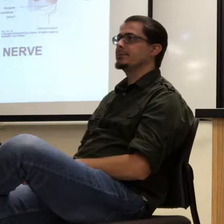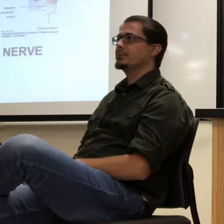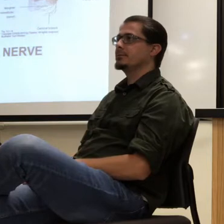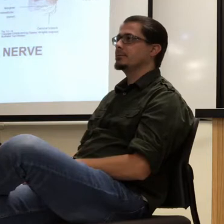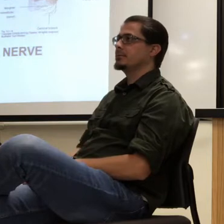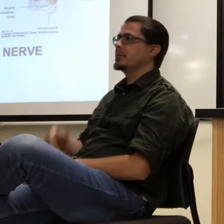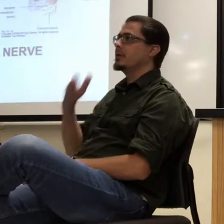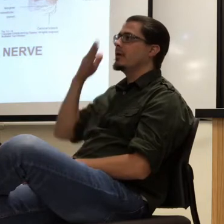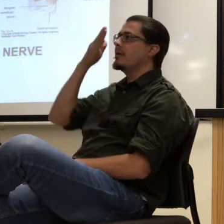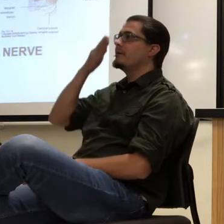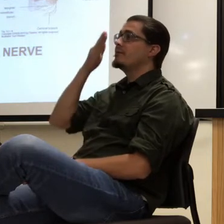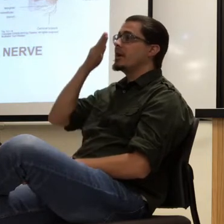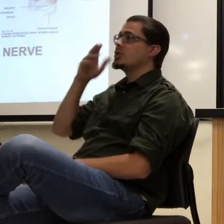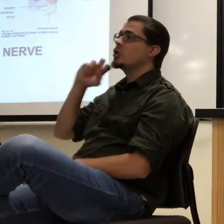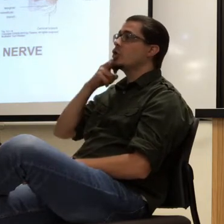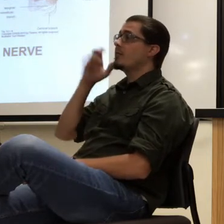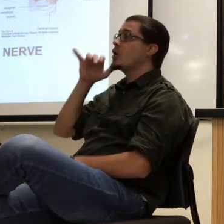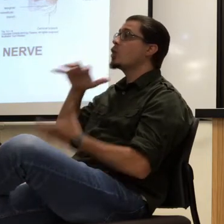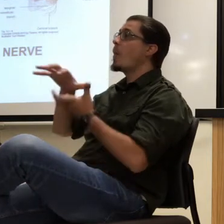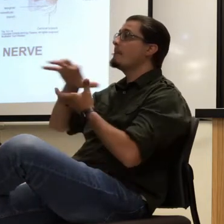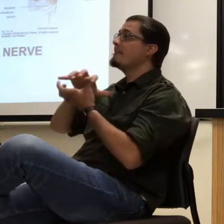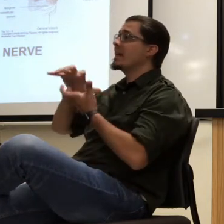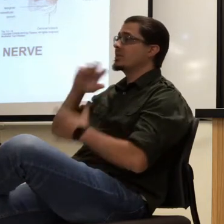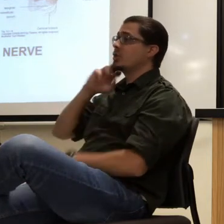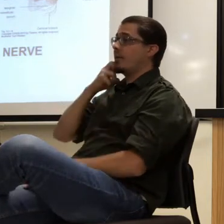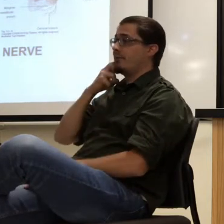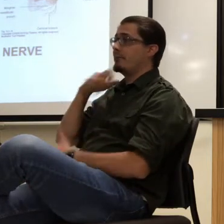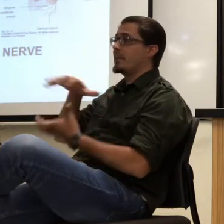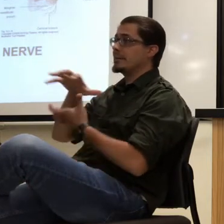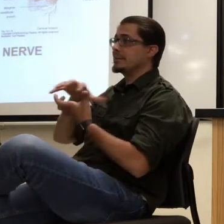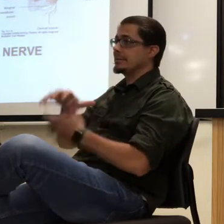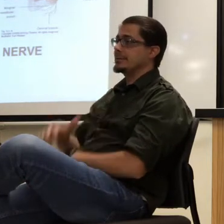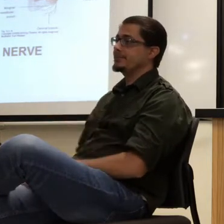Facial nerve is also a mixed nerve.